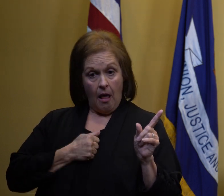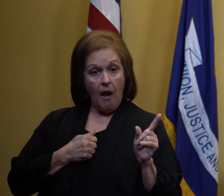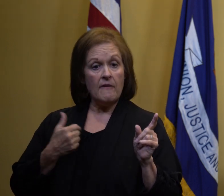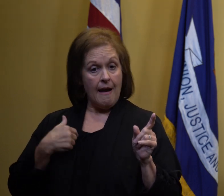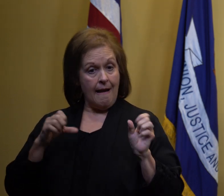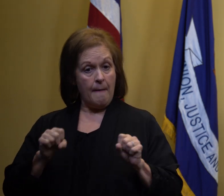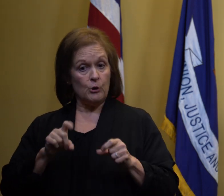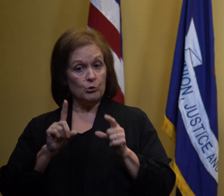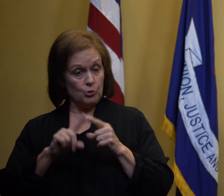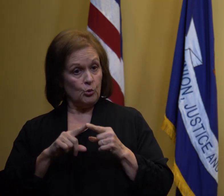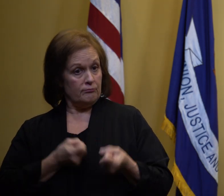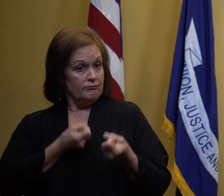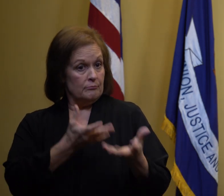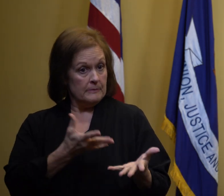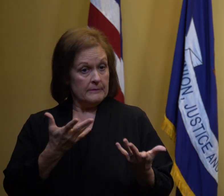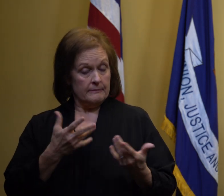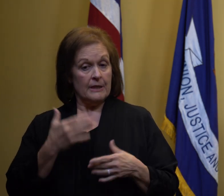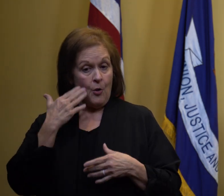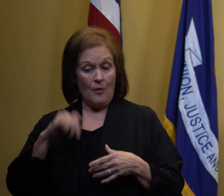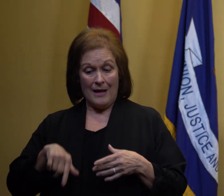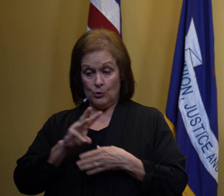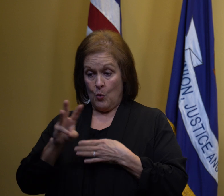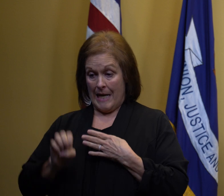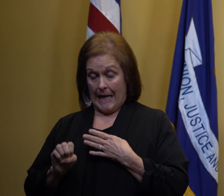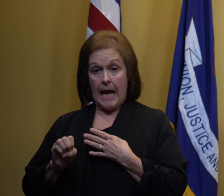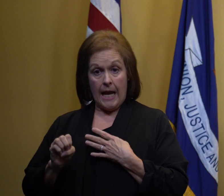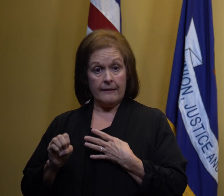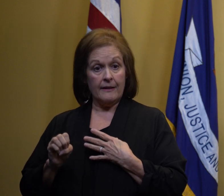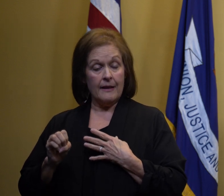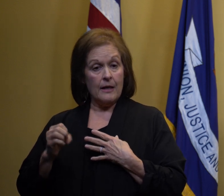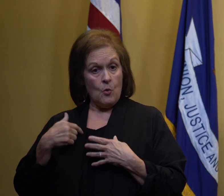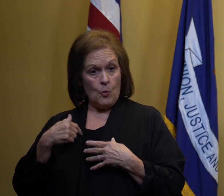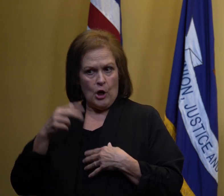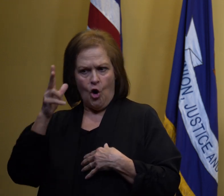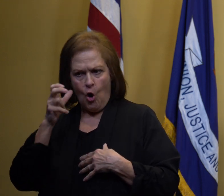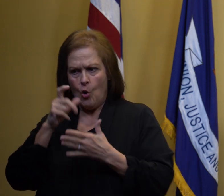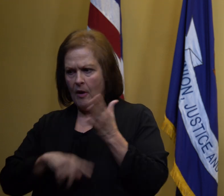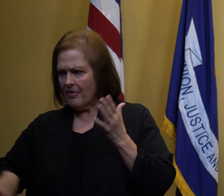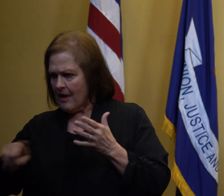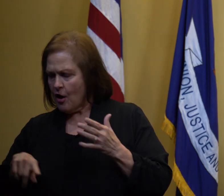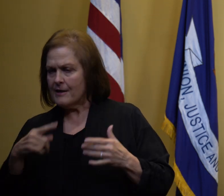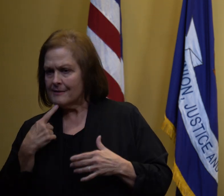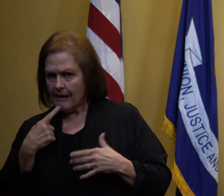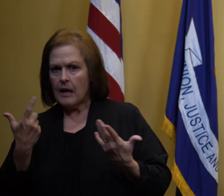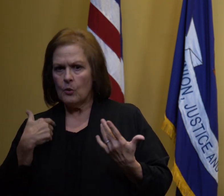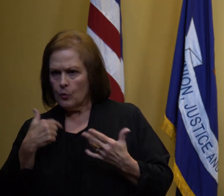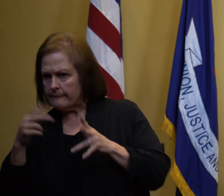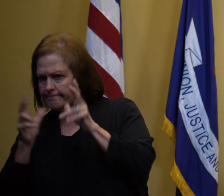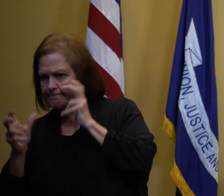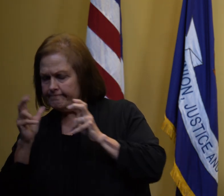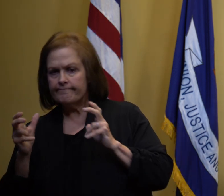period, they felt that it was over a holiday weekend, we heard them, and again extended that public comment period